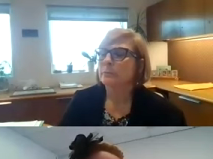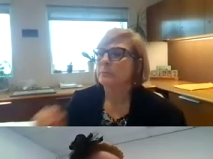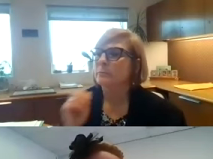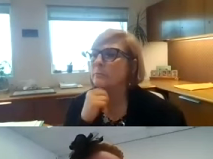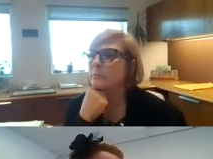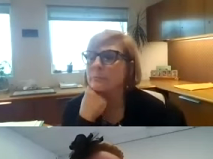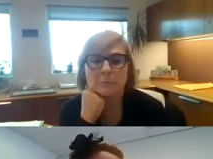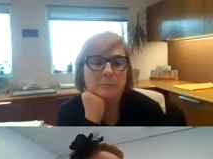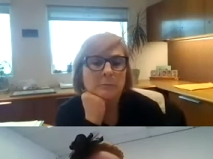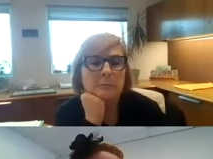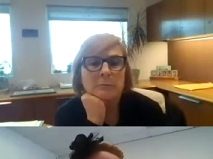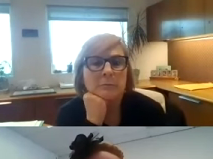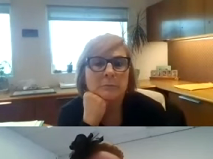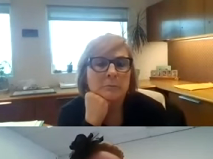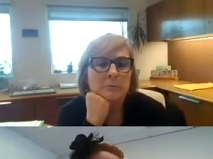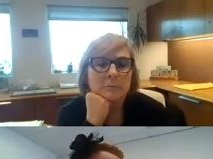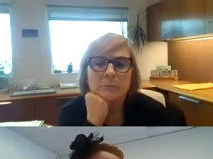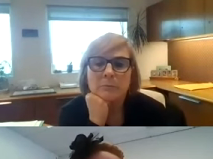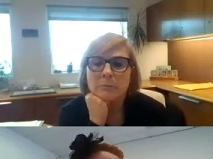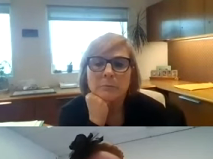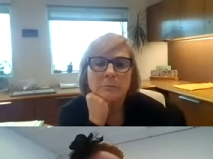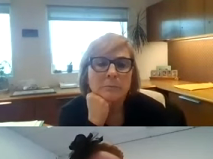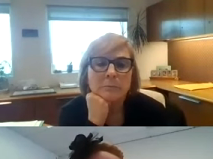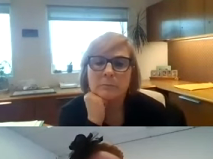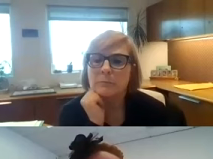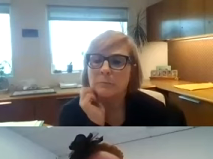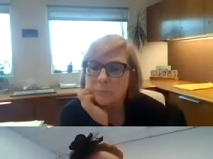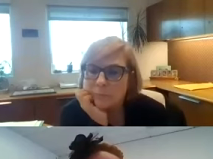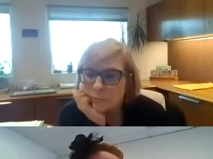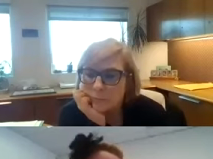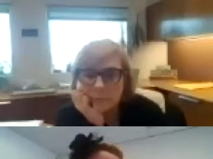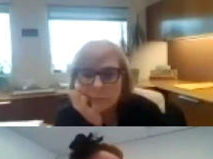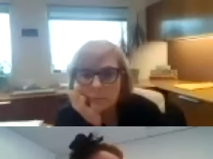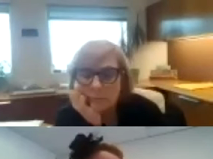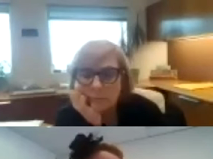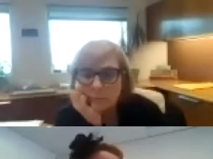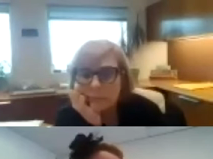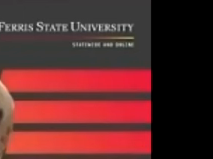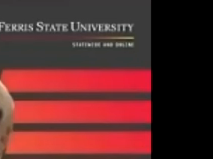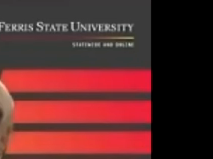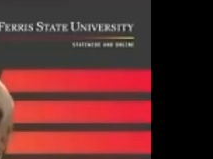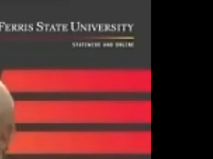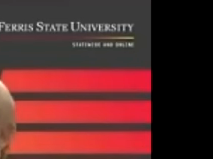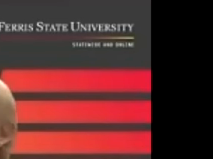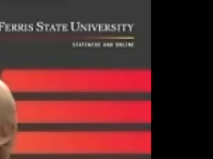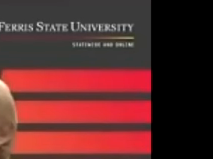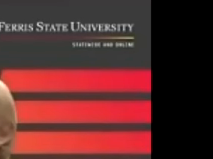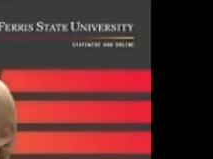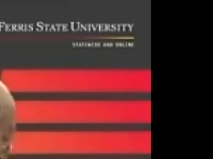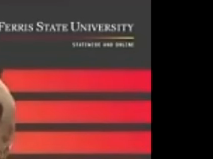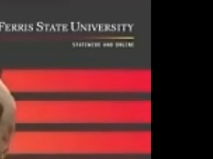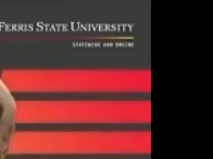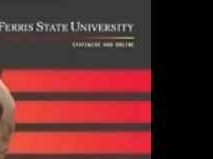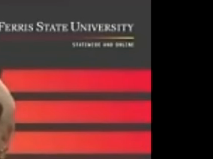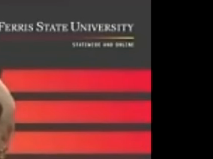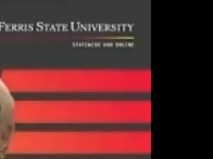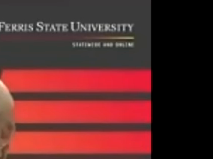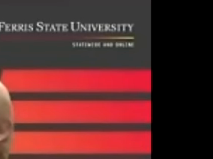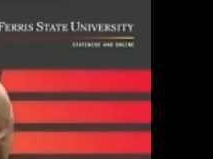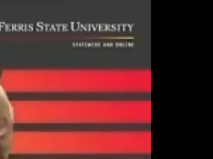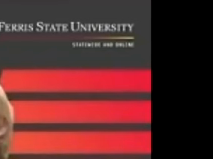students. Thank you. That was beautiful. Thank you very much. Our